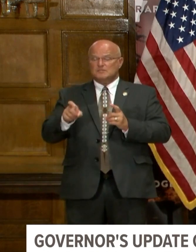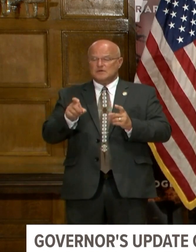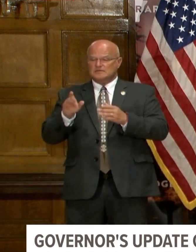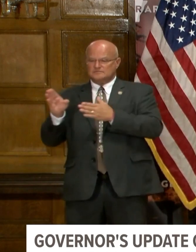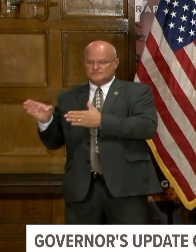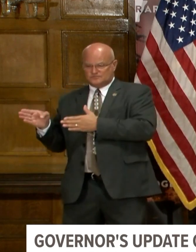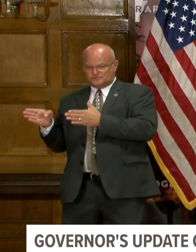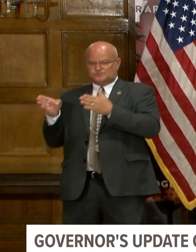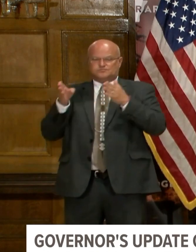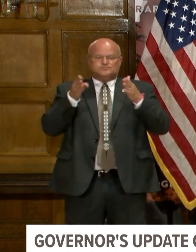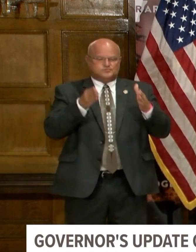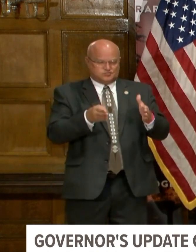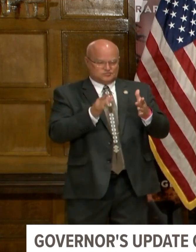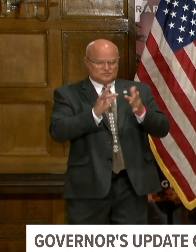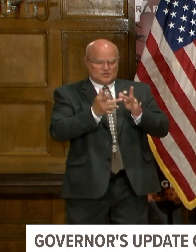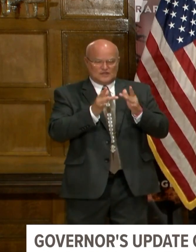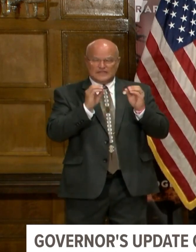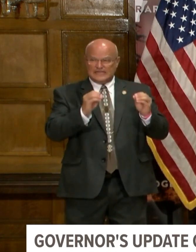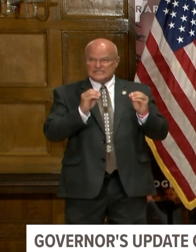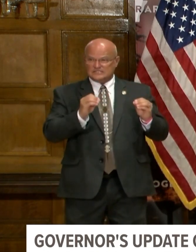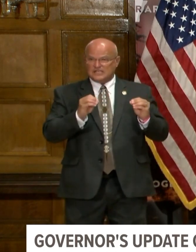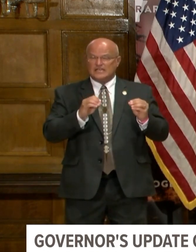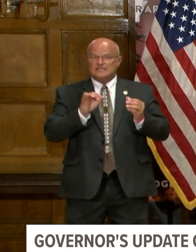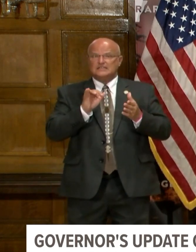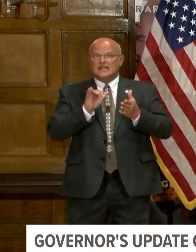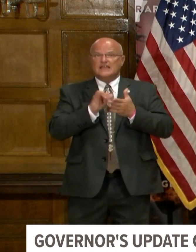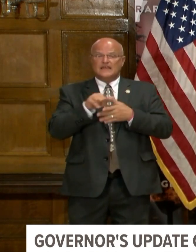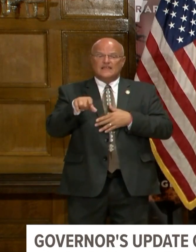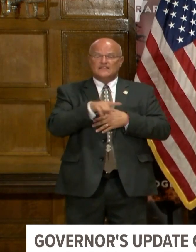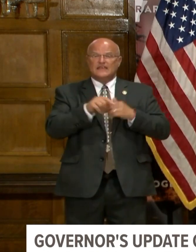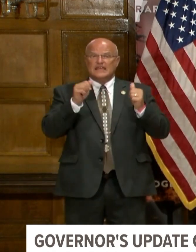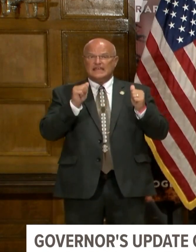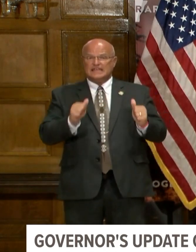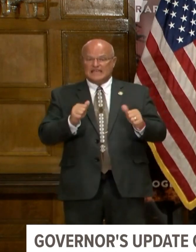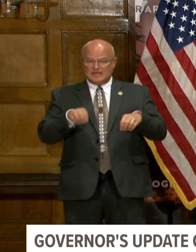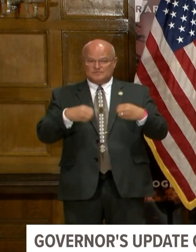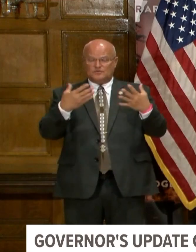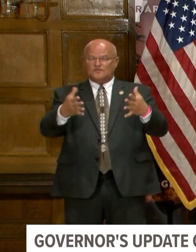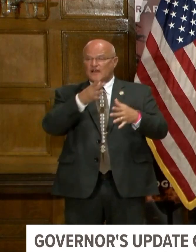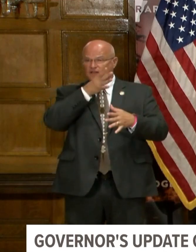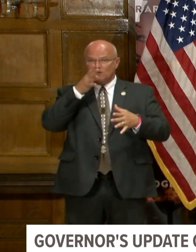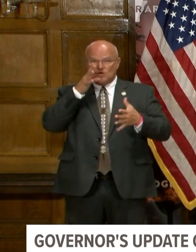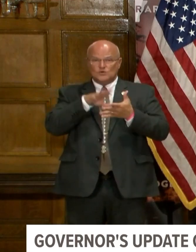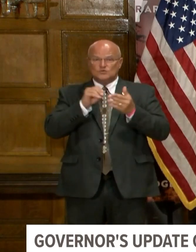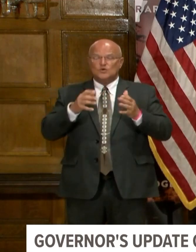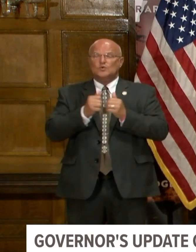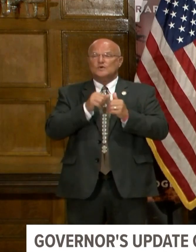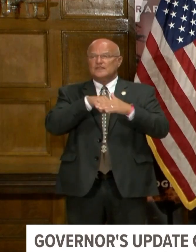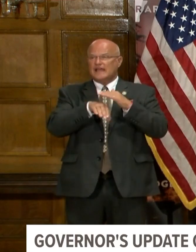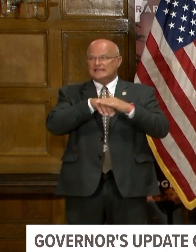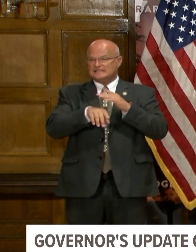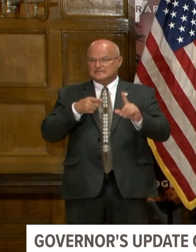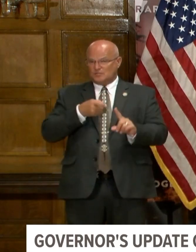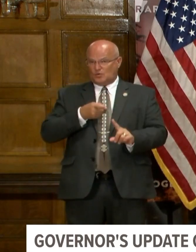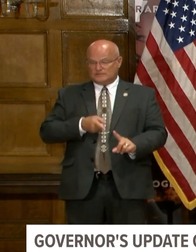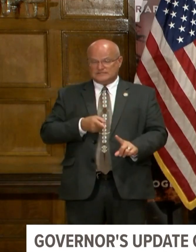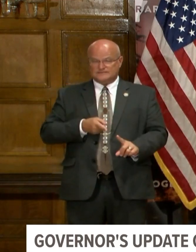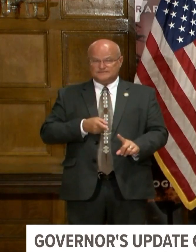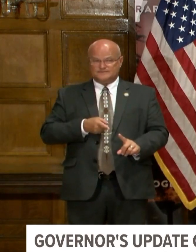shift to online education, that they will be able to provide their rural students with those access